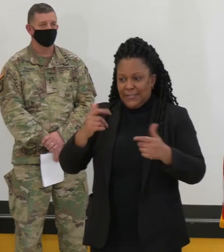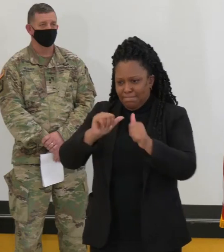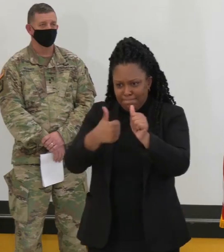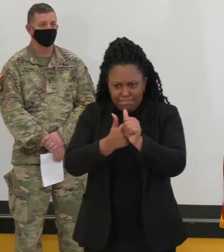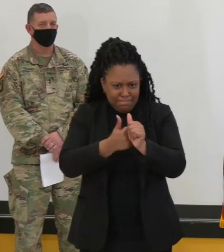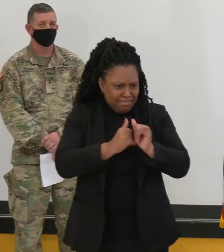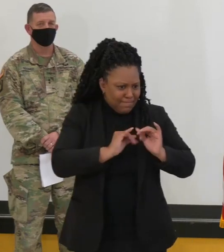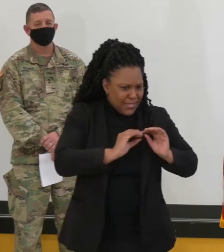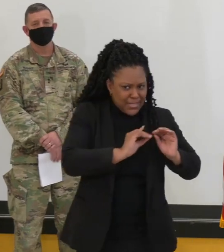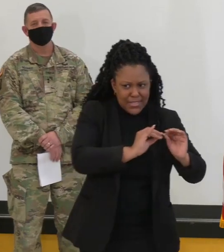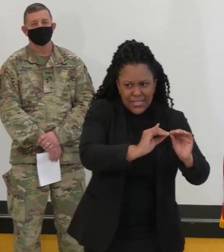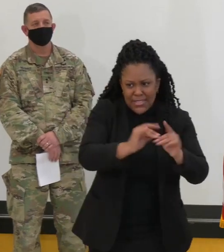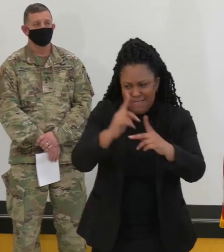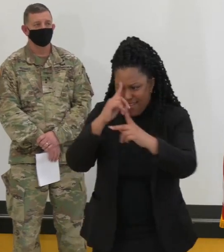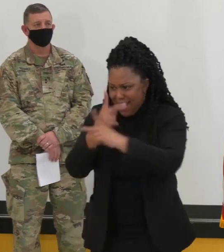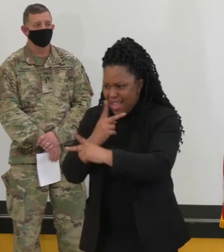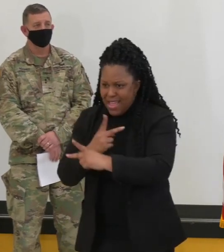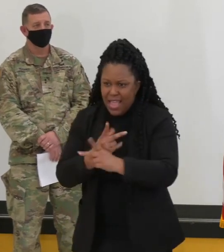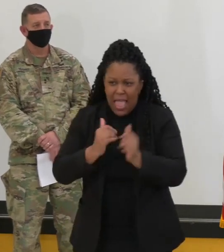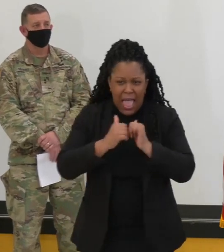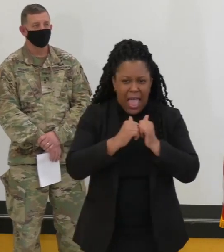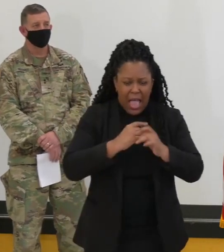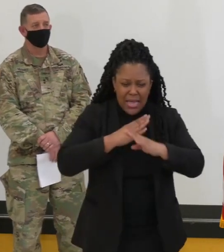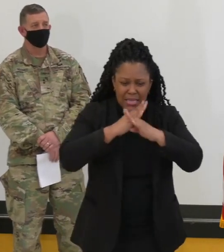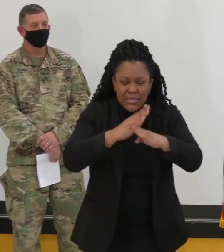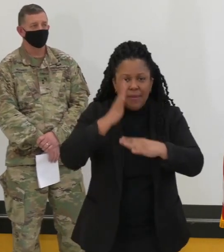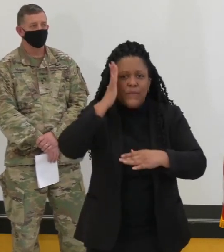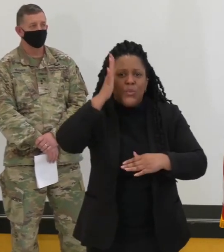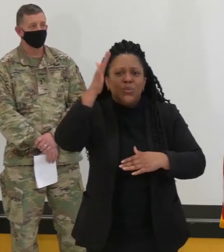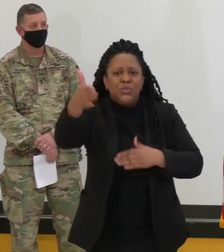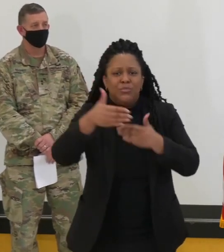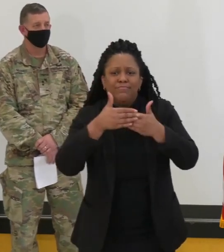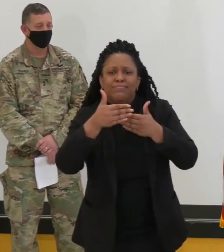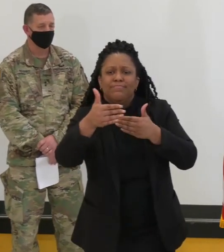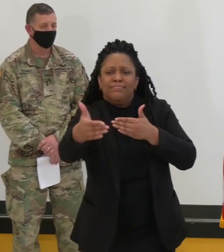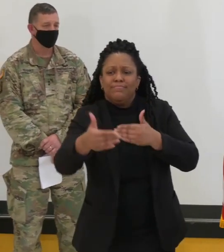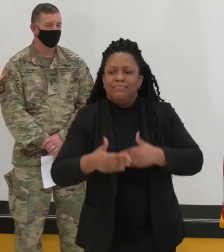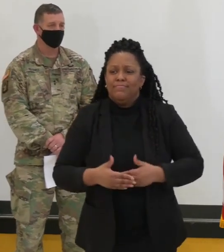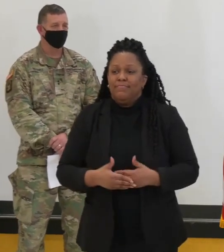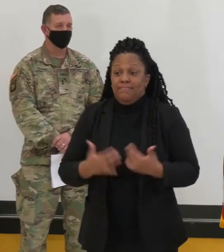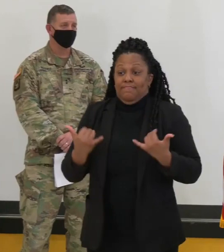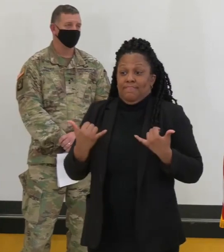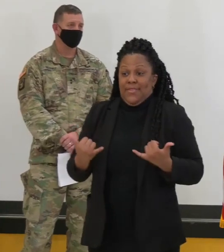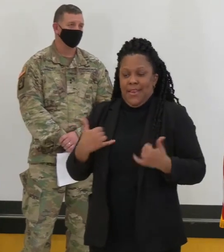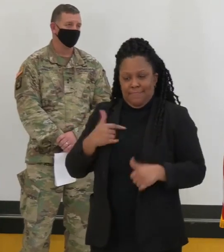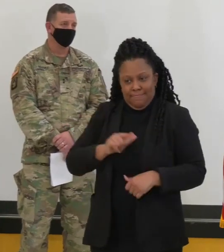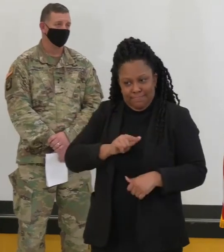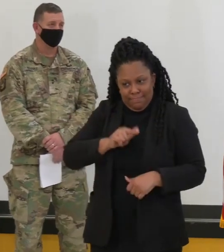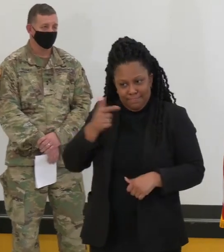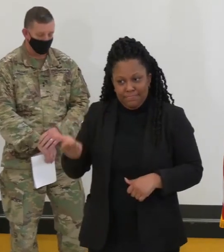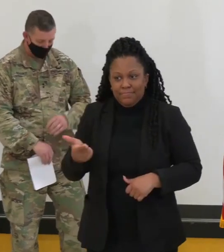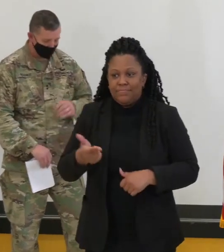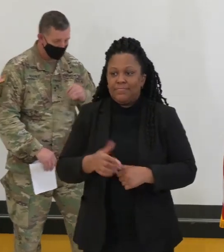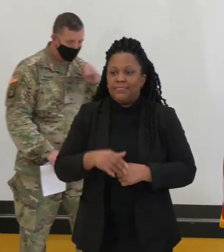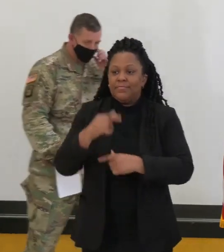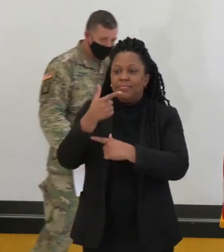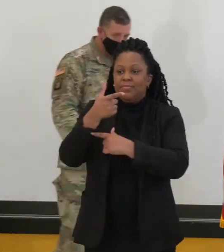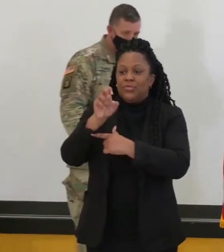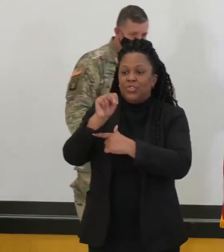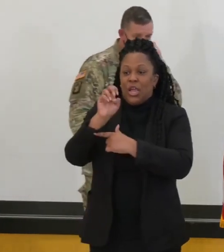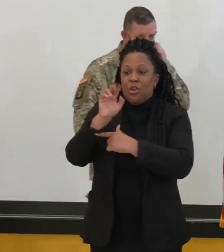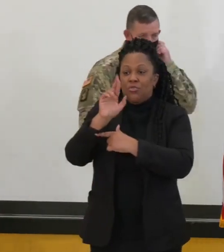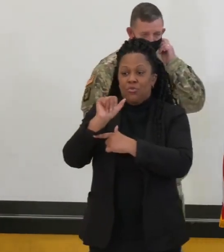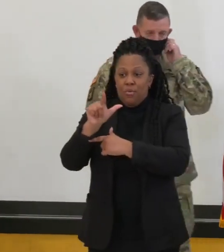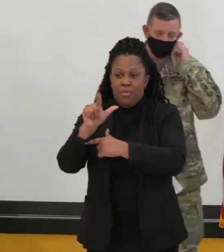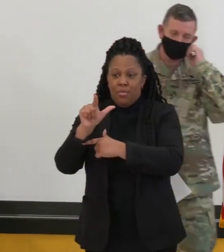necessary in our state. With that, I will introduce the Adjutant General of the Minnesota National Guard, General Mankey.